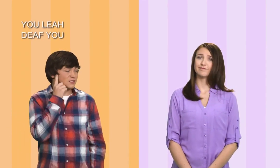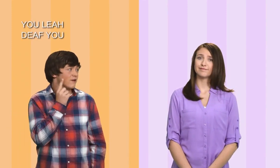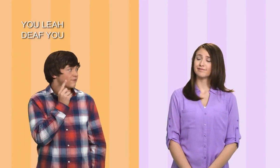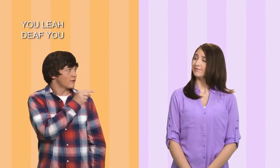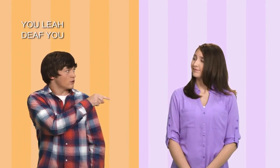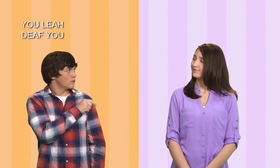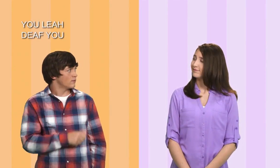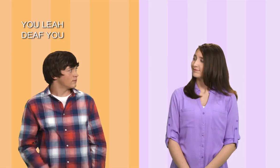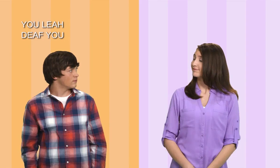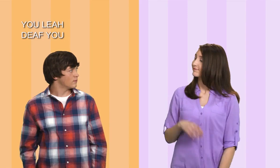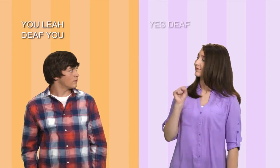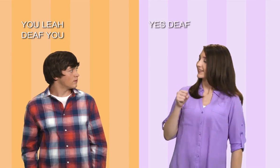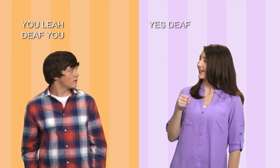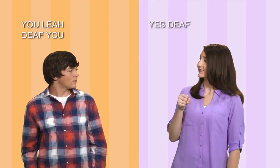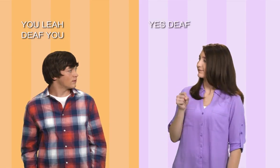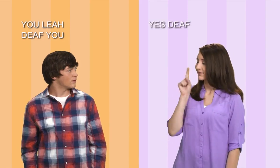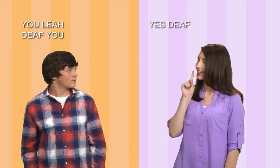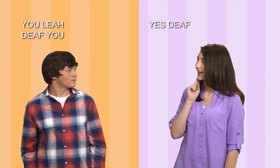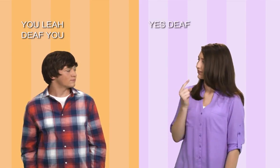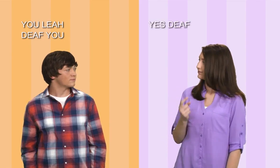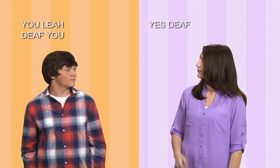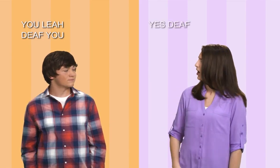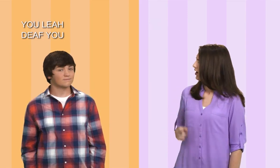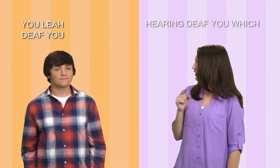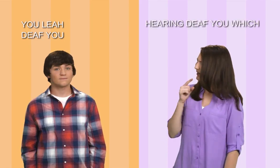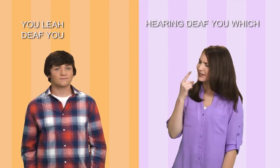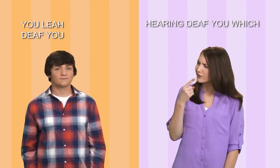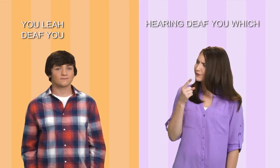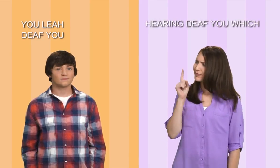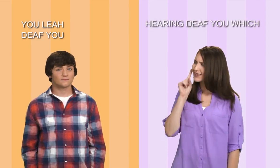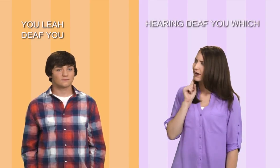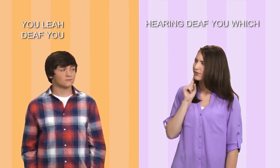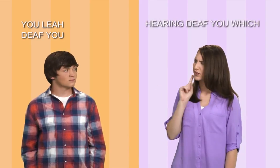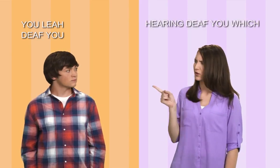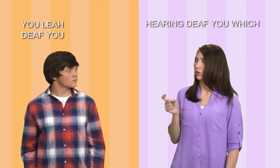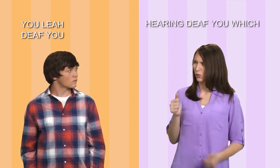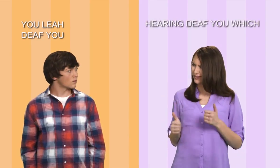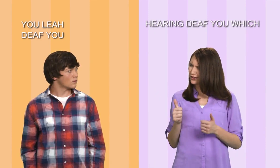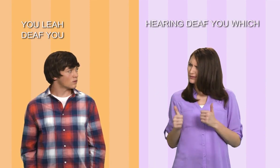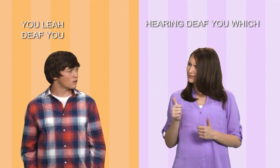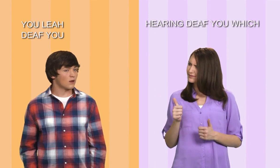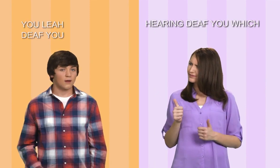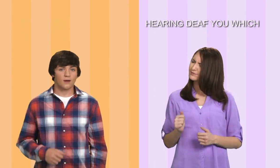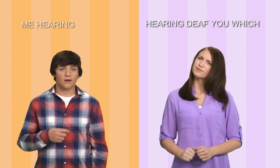Deaf, you? Yes, deaf. Hearing, deaf, you. Which?